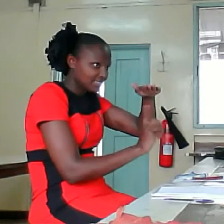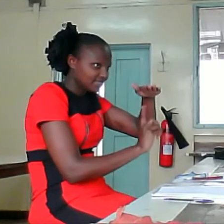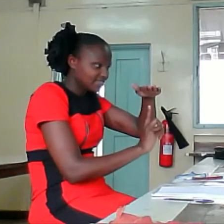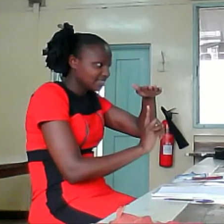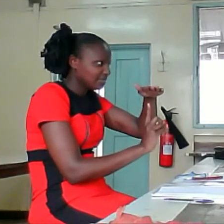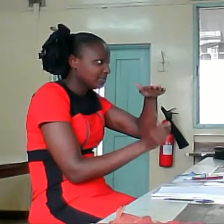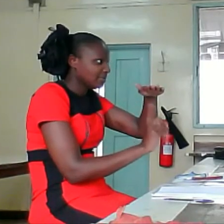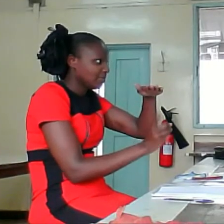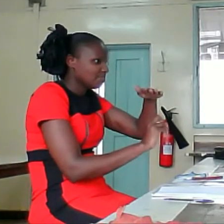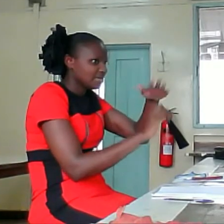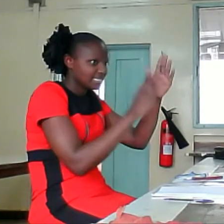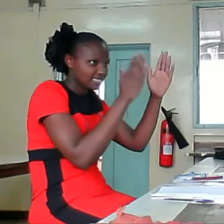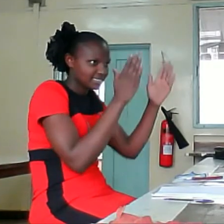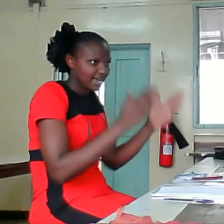ministry.